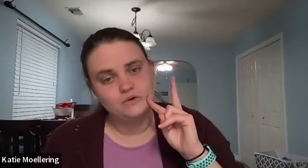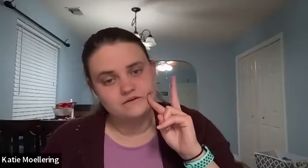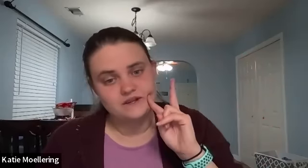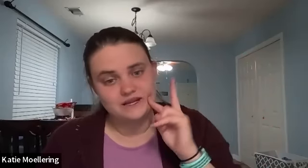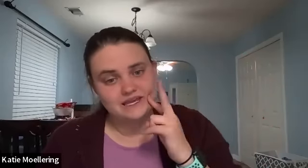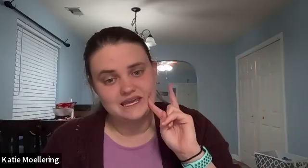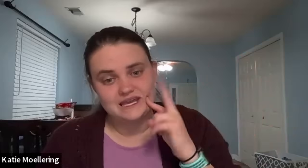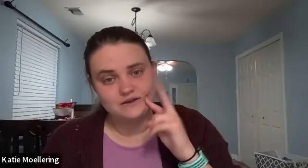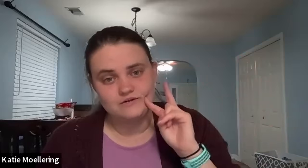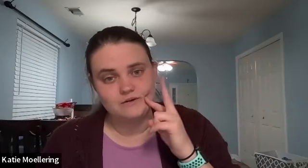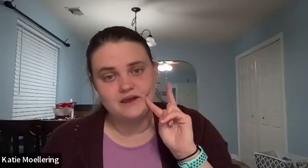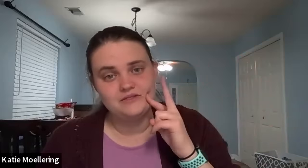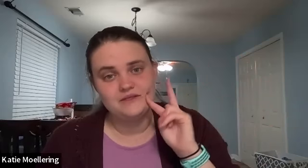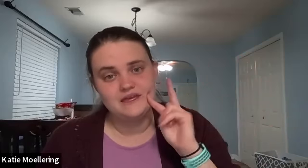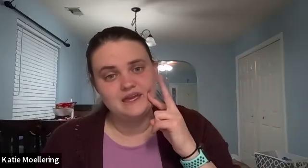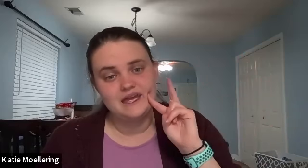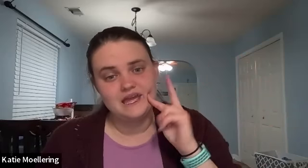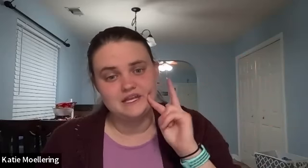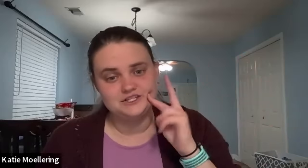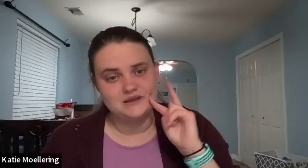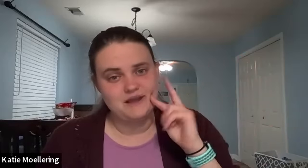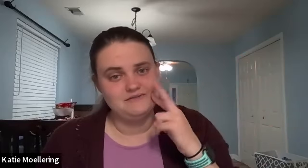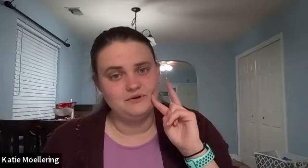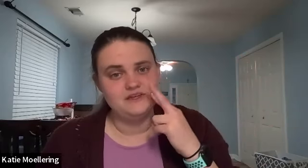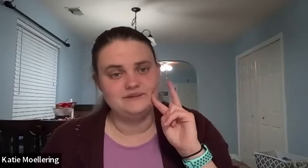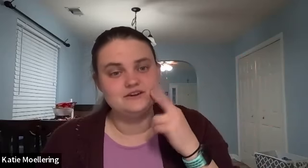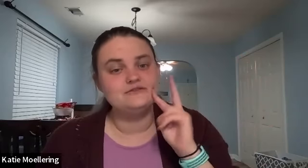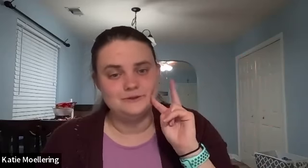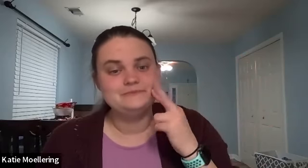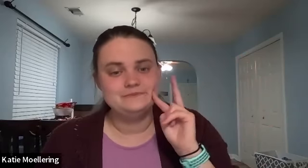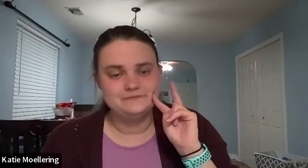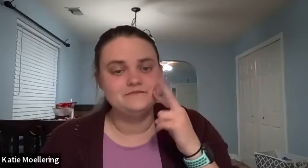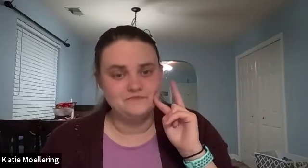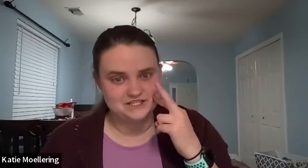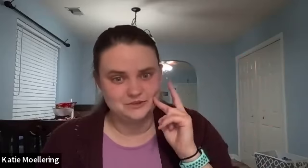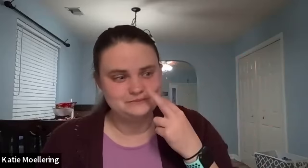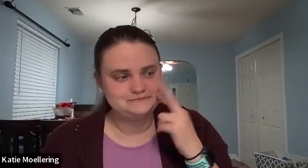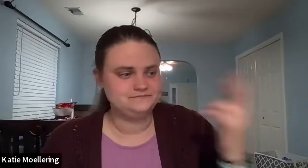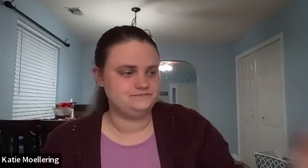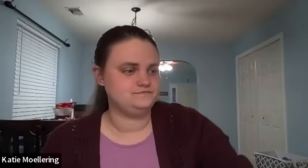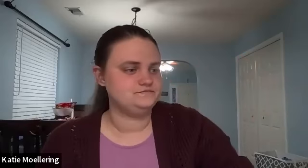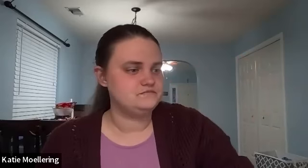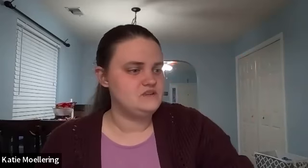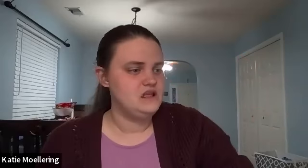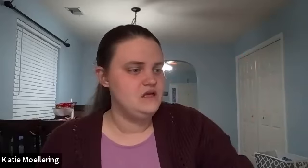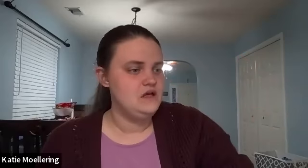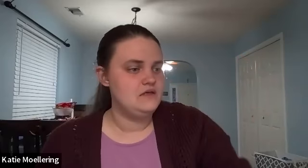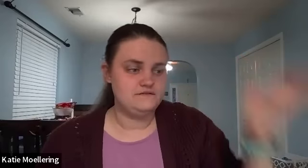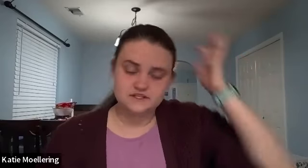pointer finger again, the corner of our mouth. And you shake it back and forth like we did our fruit. Vegetable. The first